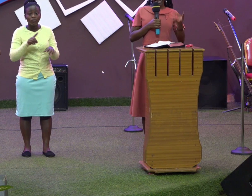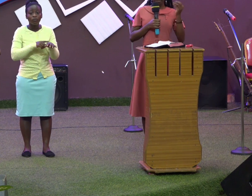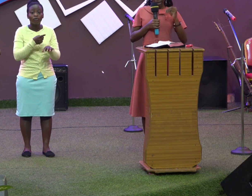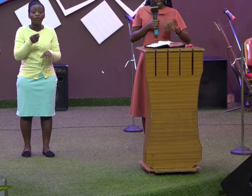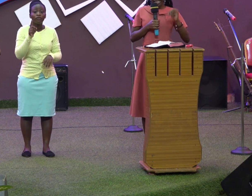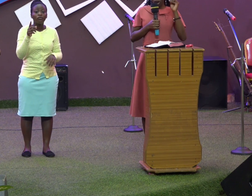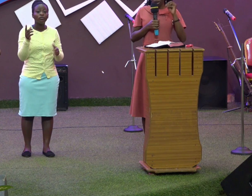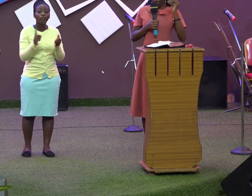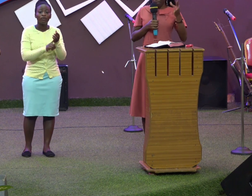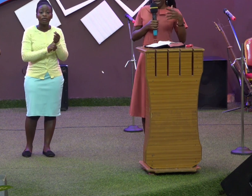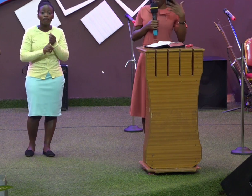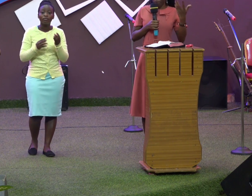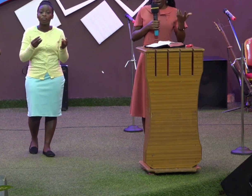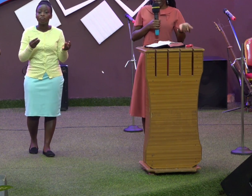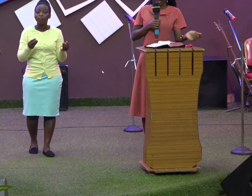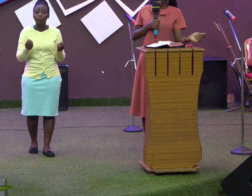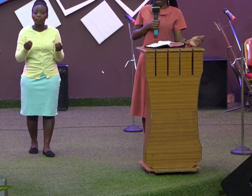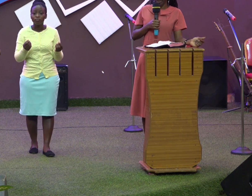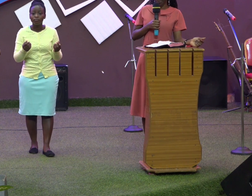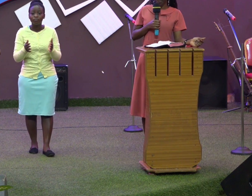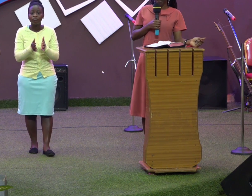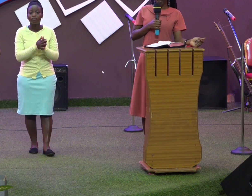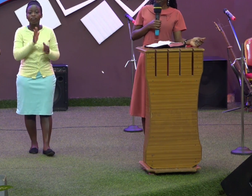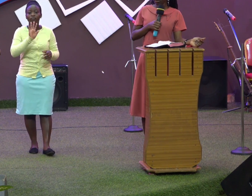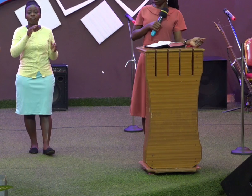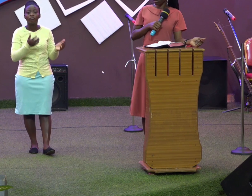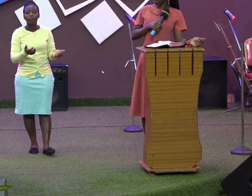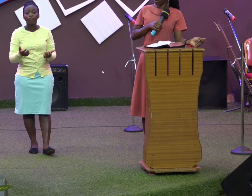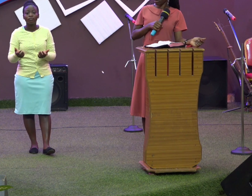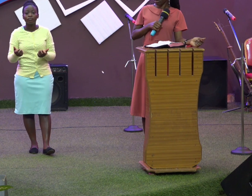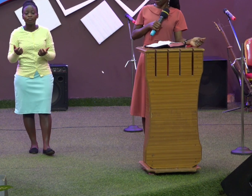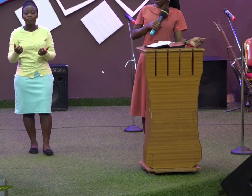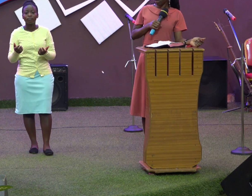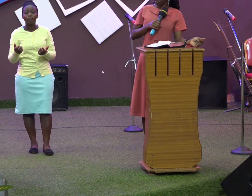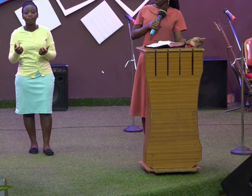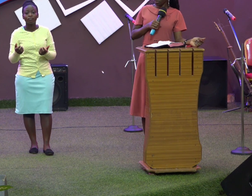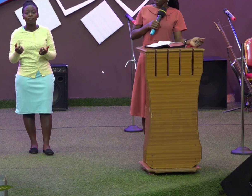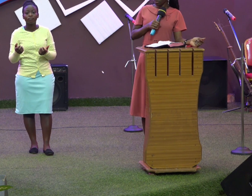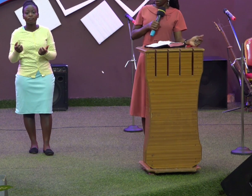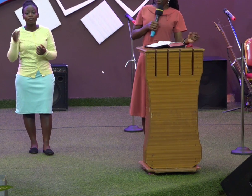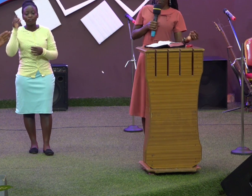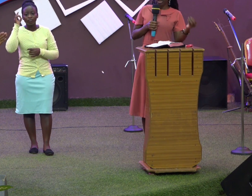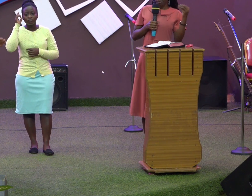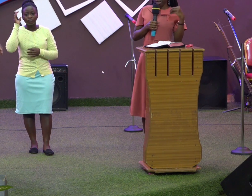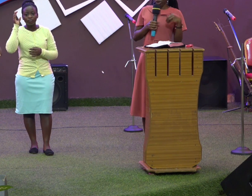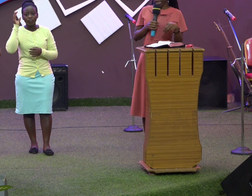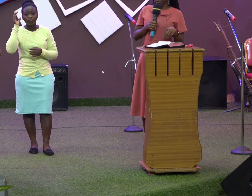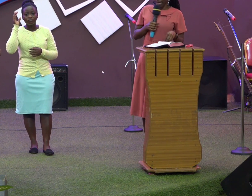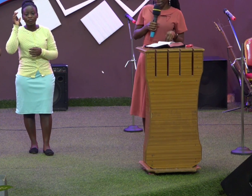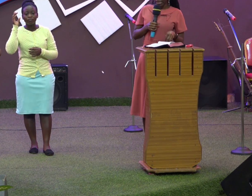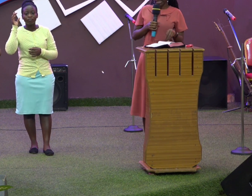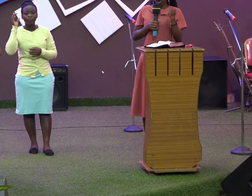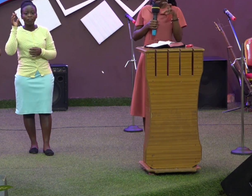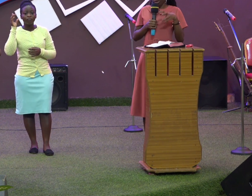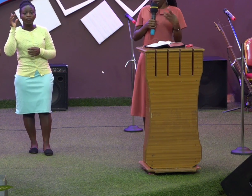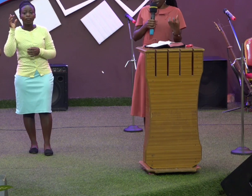They can get hold of the money and people get sick. The moment. The moment you're about to get